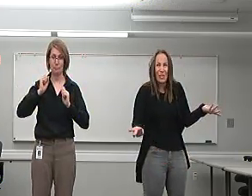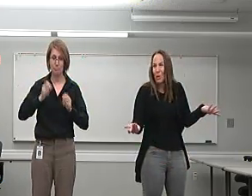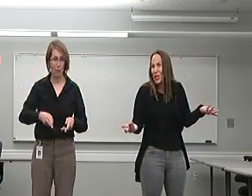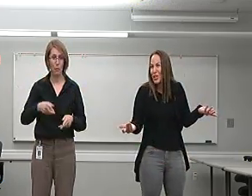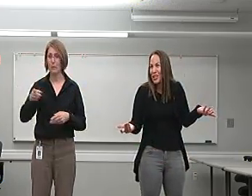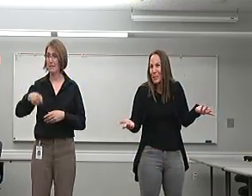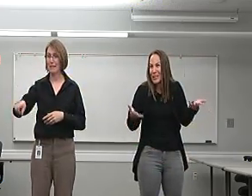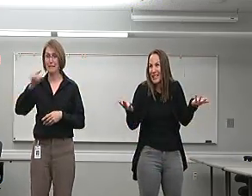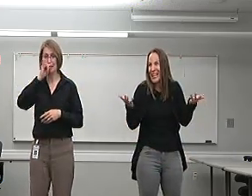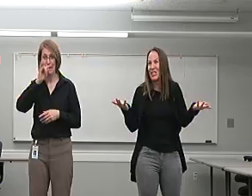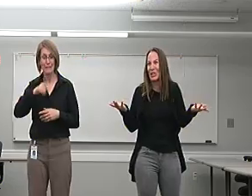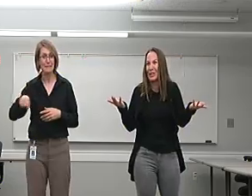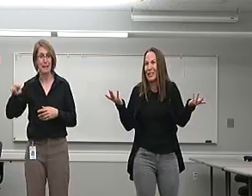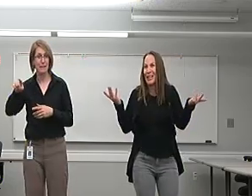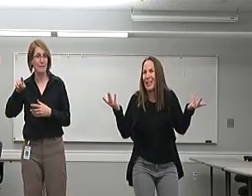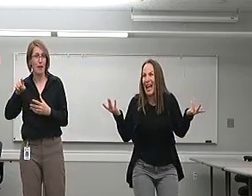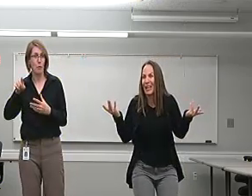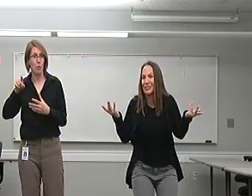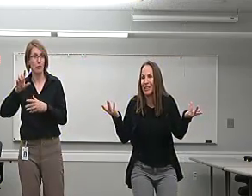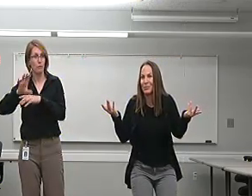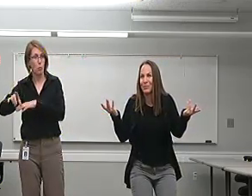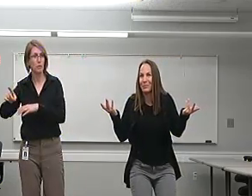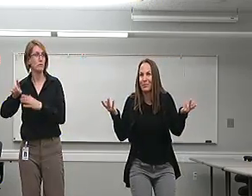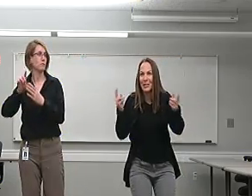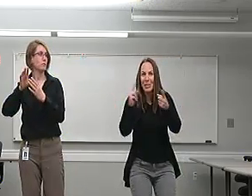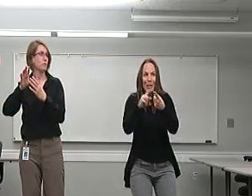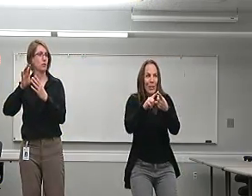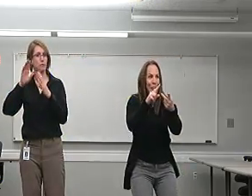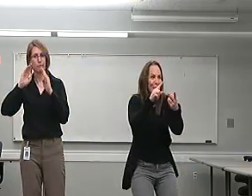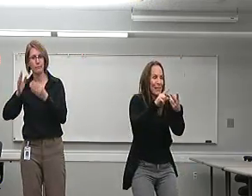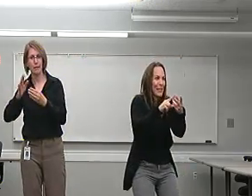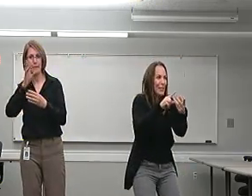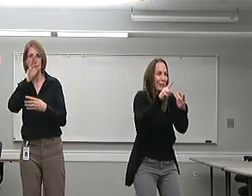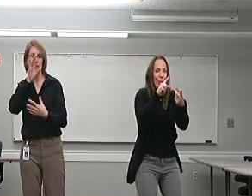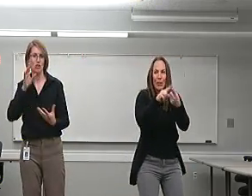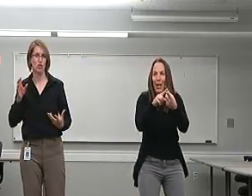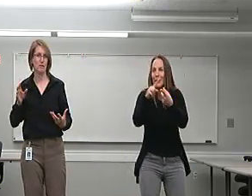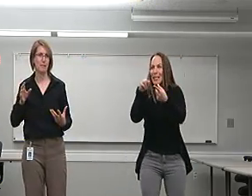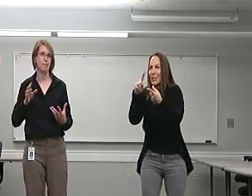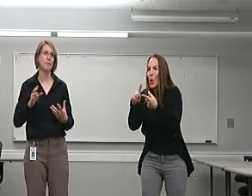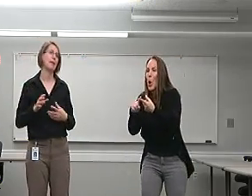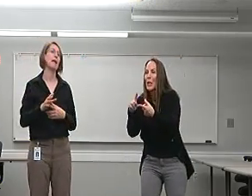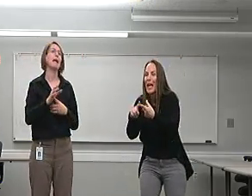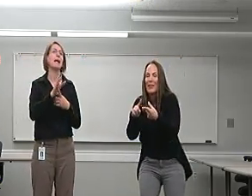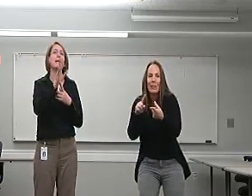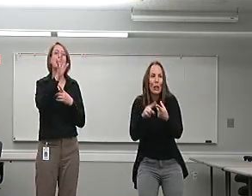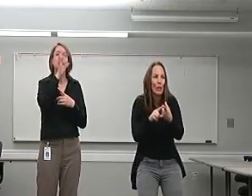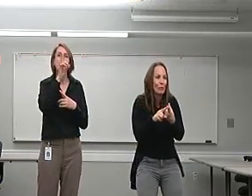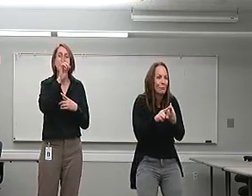that answer? I don't know. Speech is a skill your child has their whole life to learn.